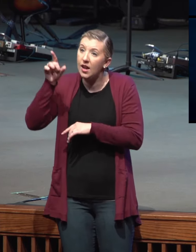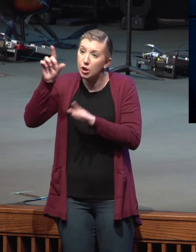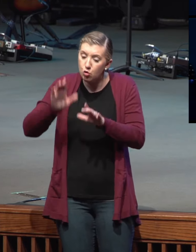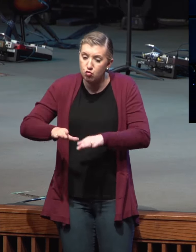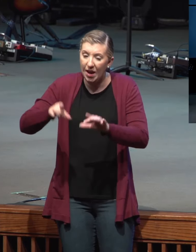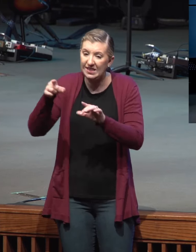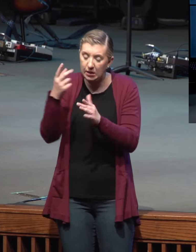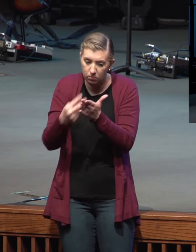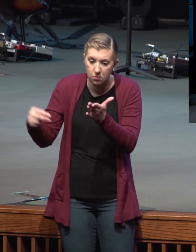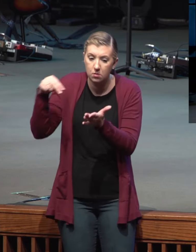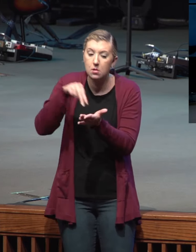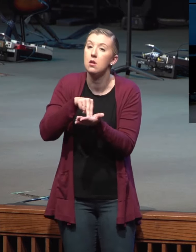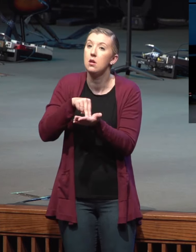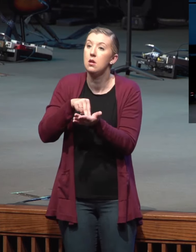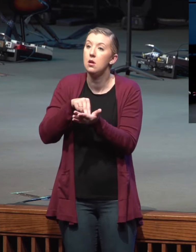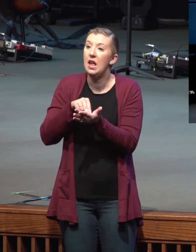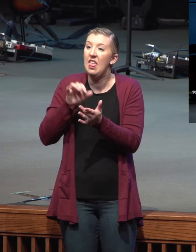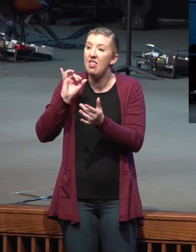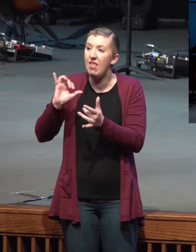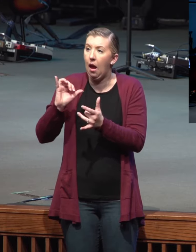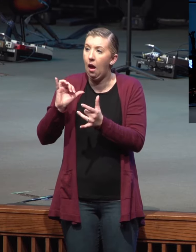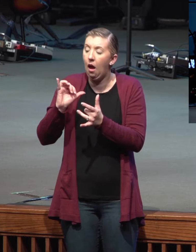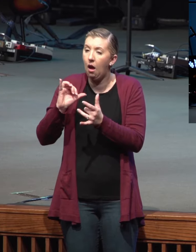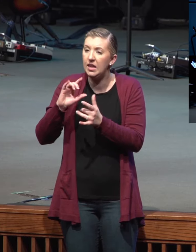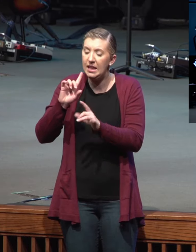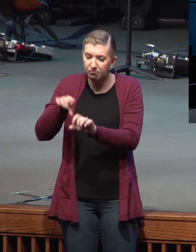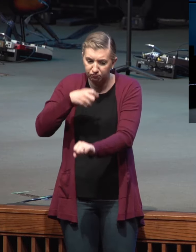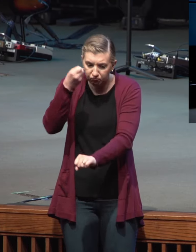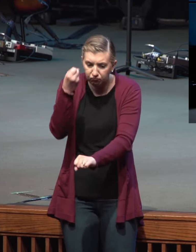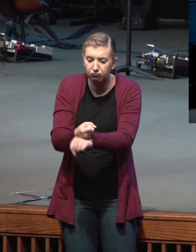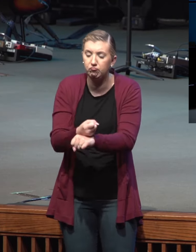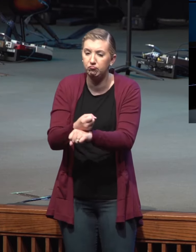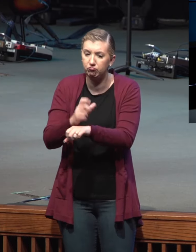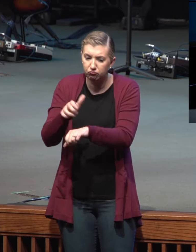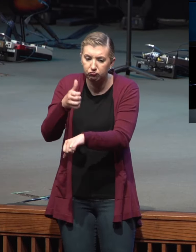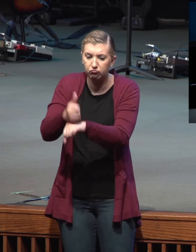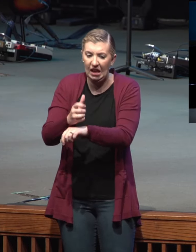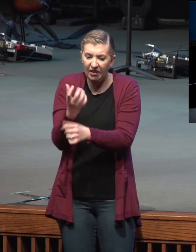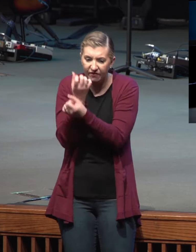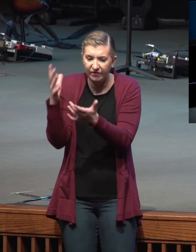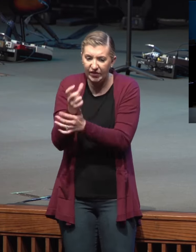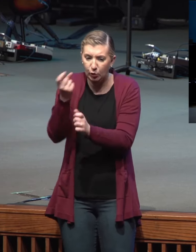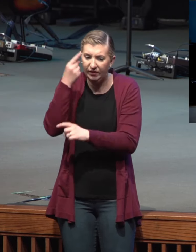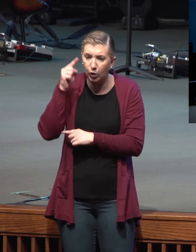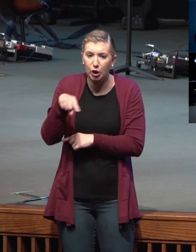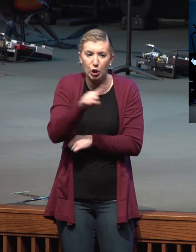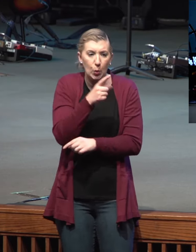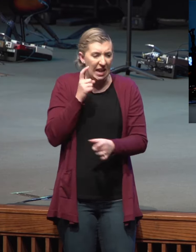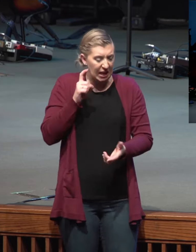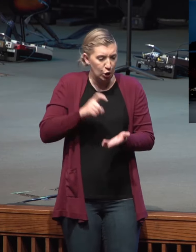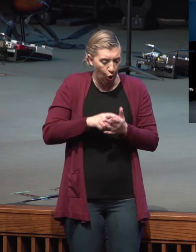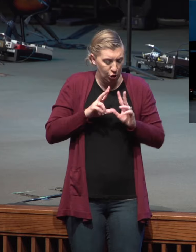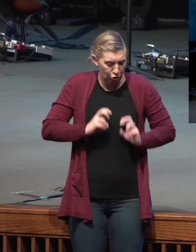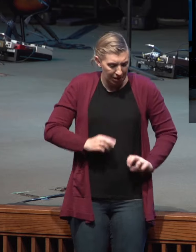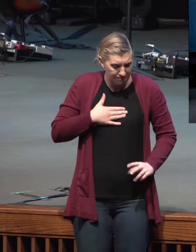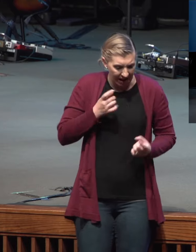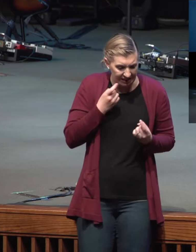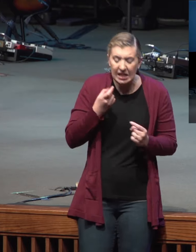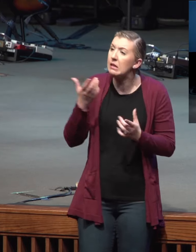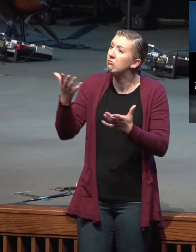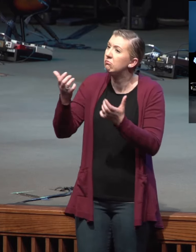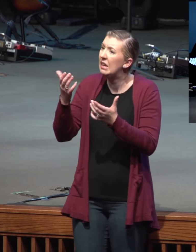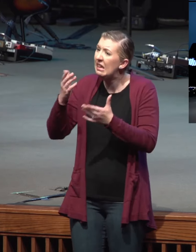dead, that he secured the victory for you, and acknowledge your sin and invite his